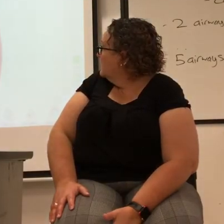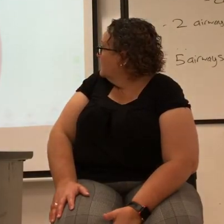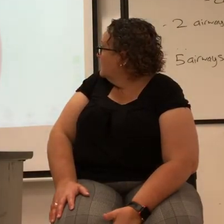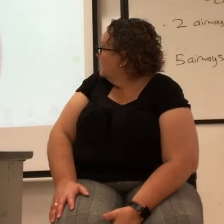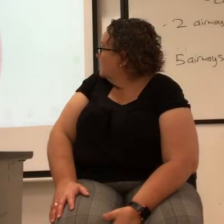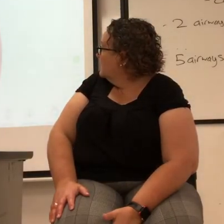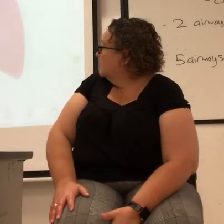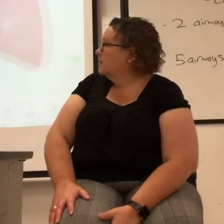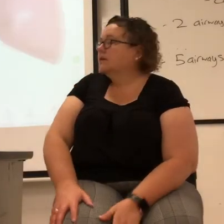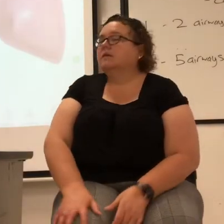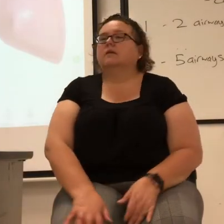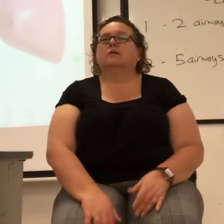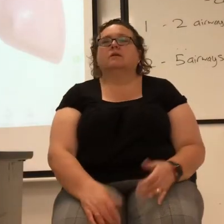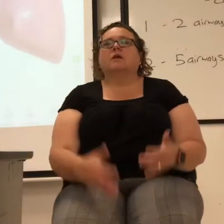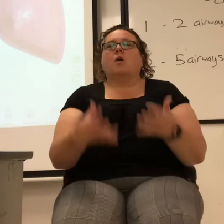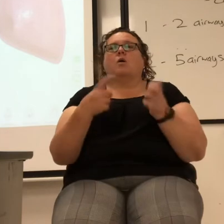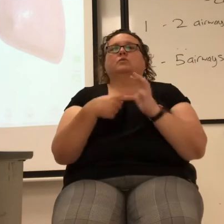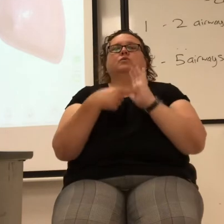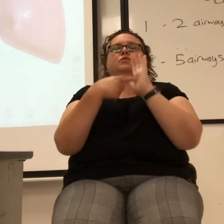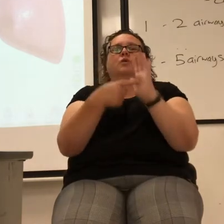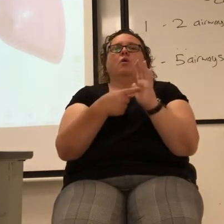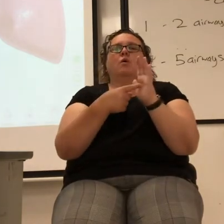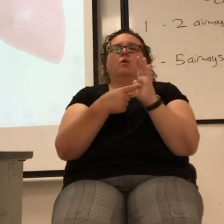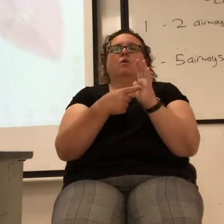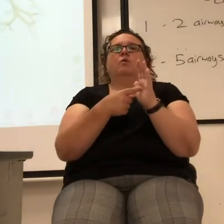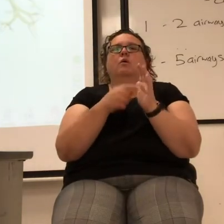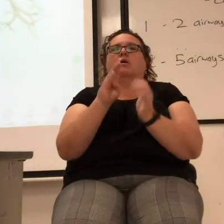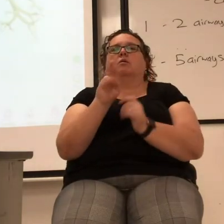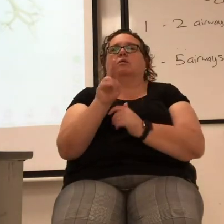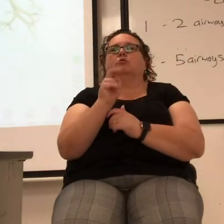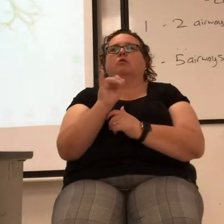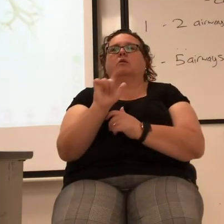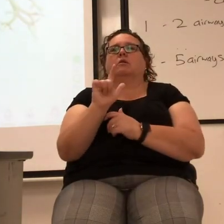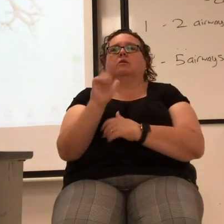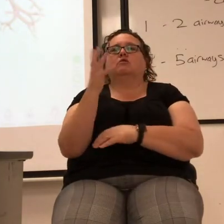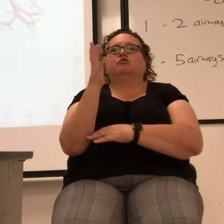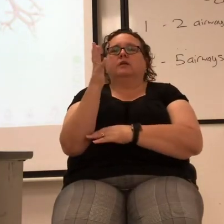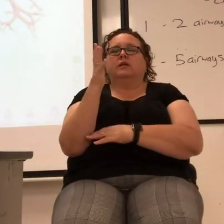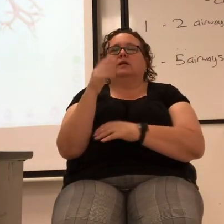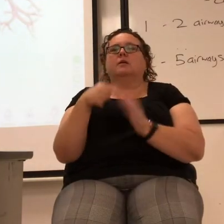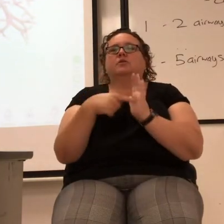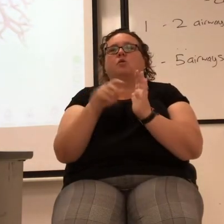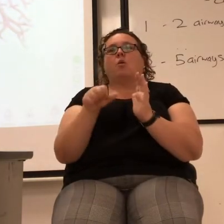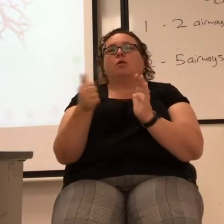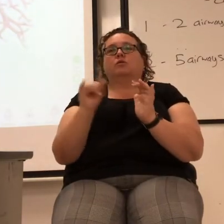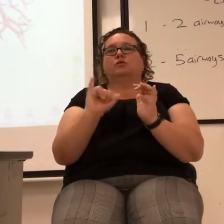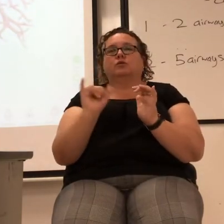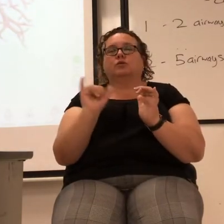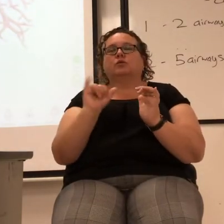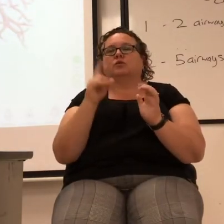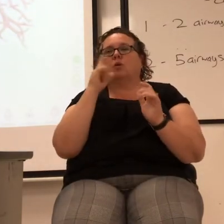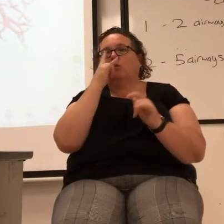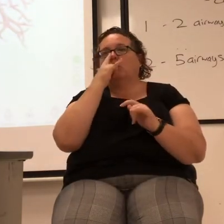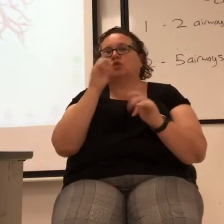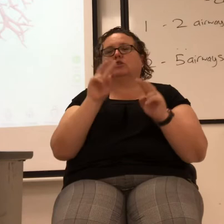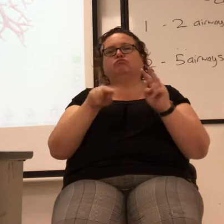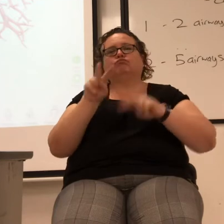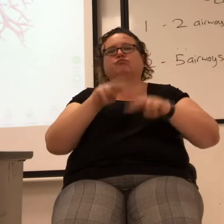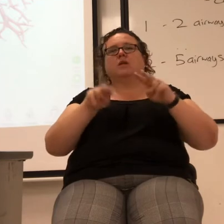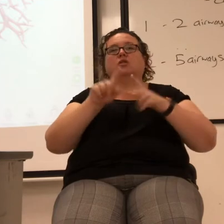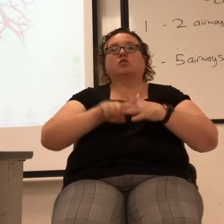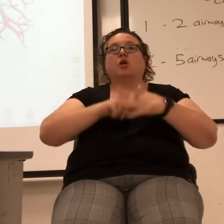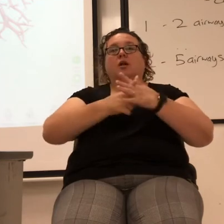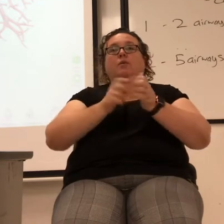I want to highlight the bronchial tree. I want to hide others. So we're just looking at starting from the first